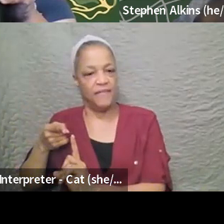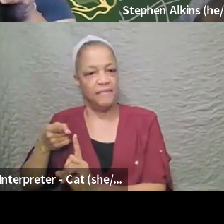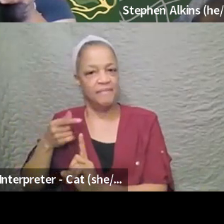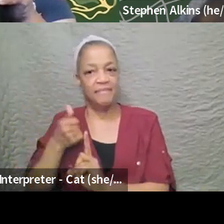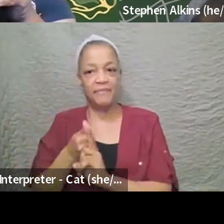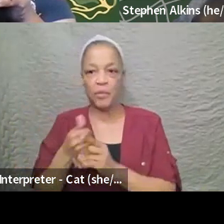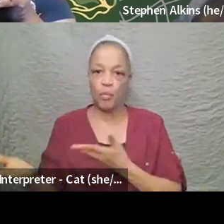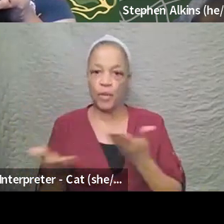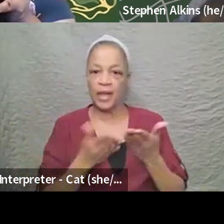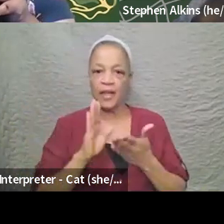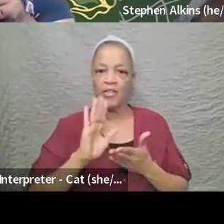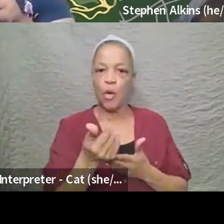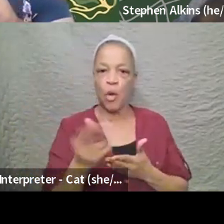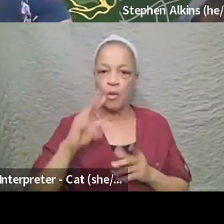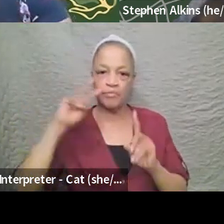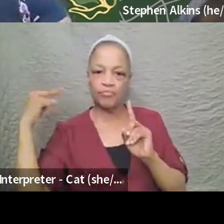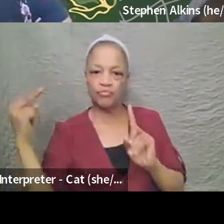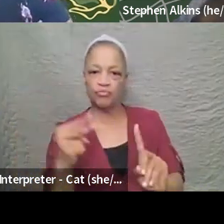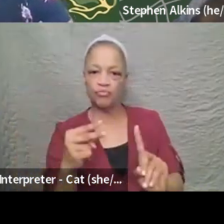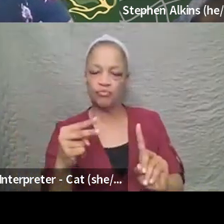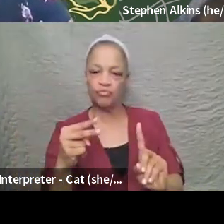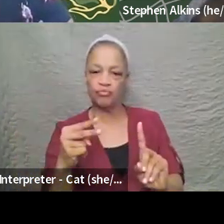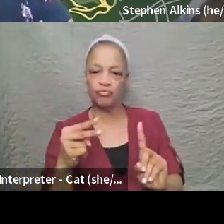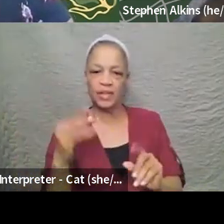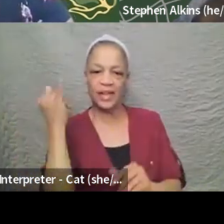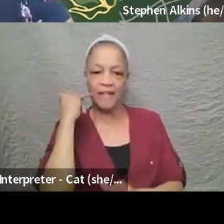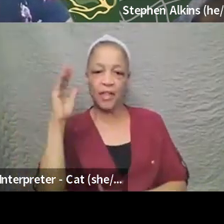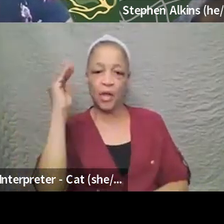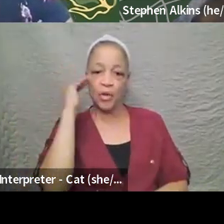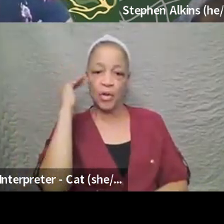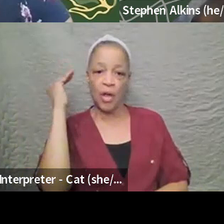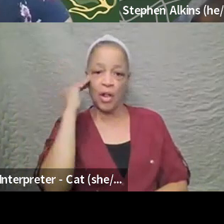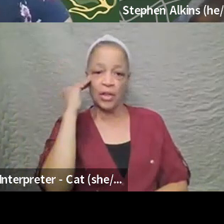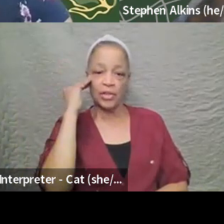bringing in their own lens, but also their knowledge of